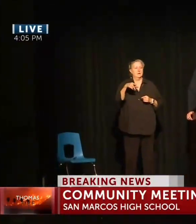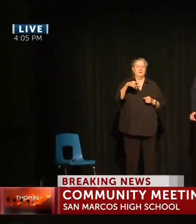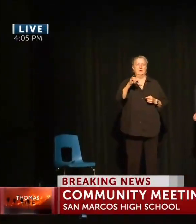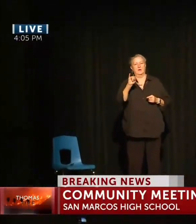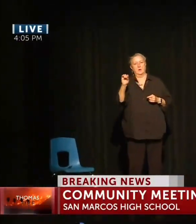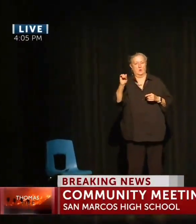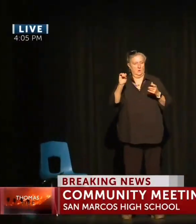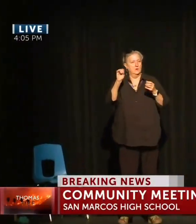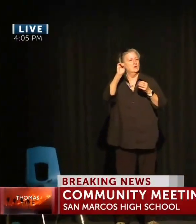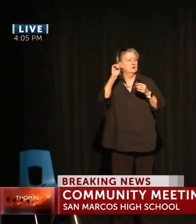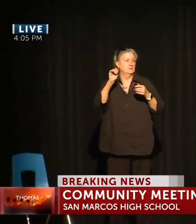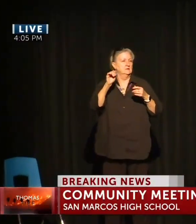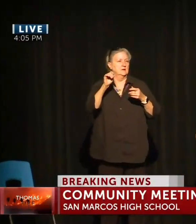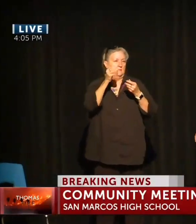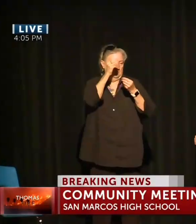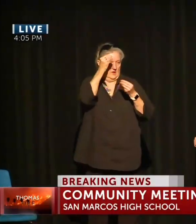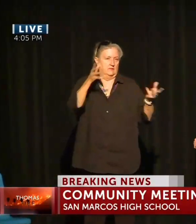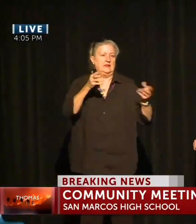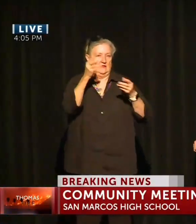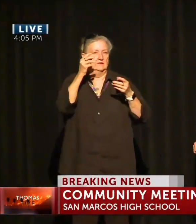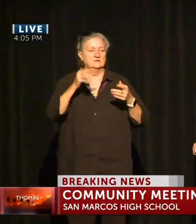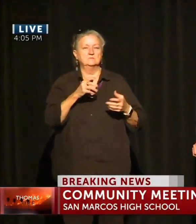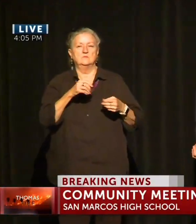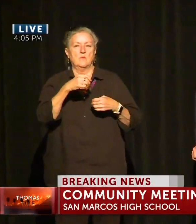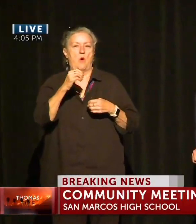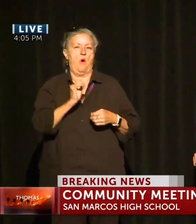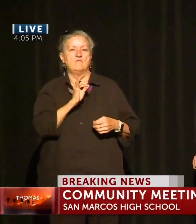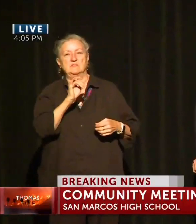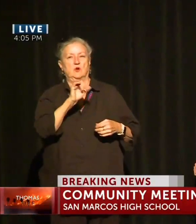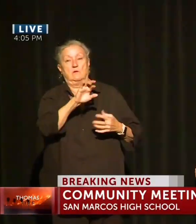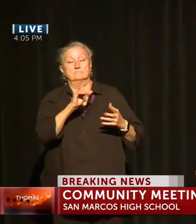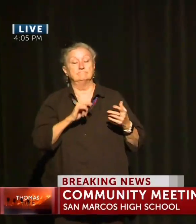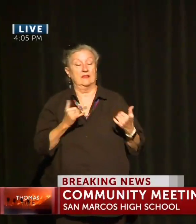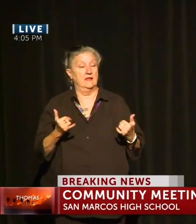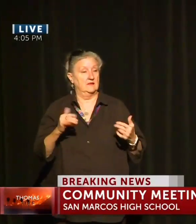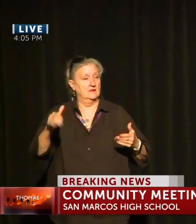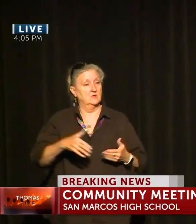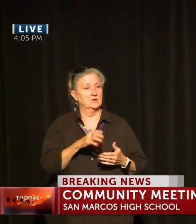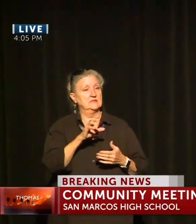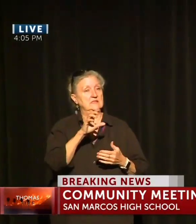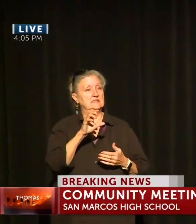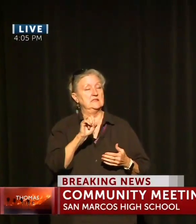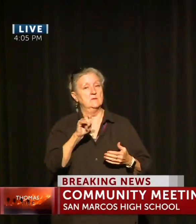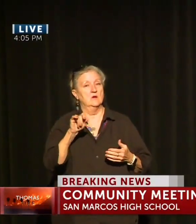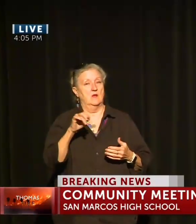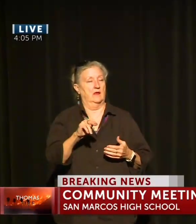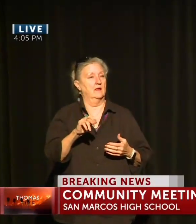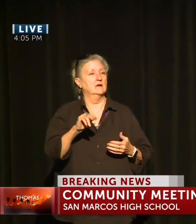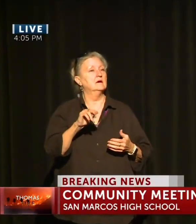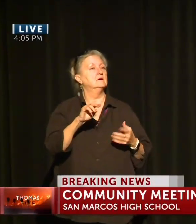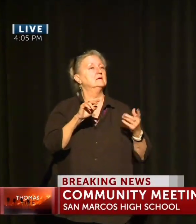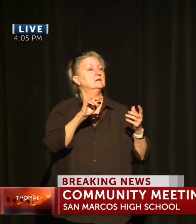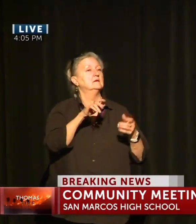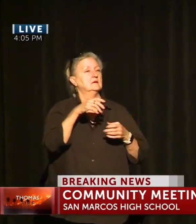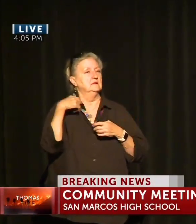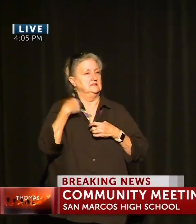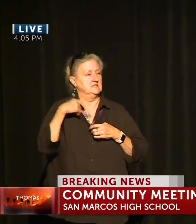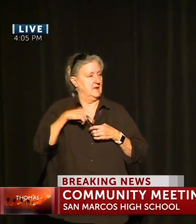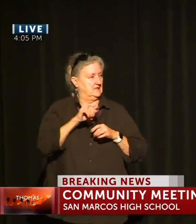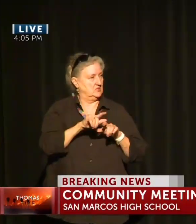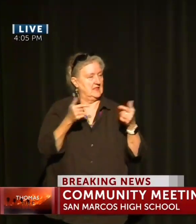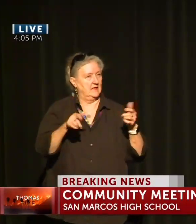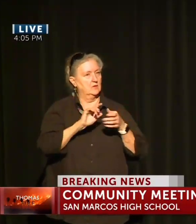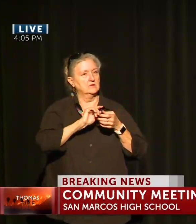again for being with us tonight. First off, I'd like to start by introducing Simone from Just Communities to talk a little bit about our